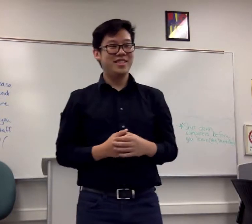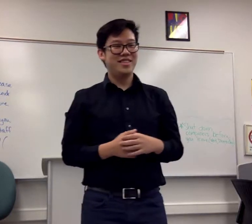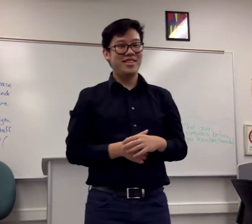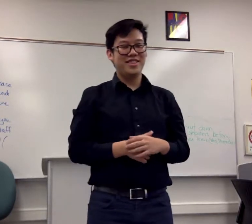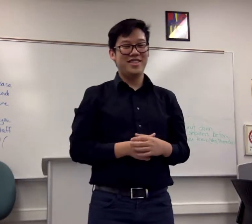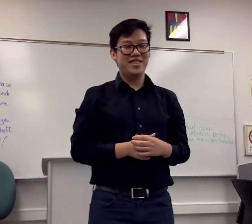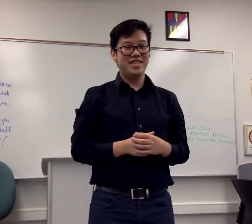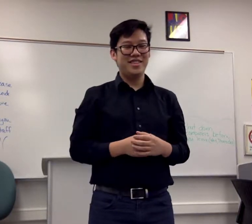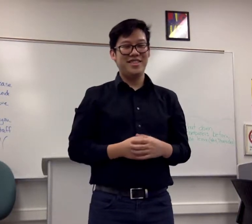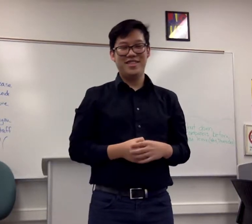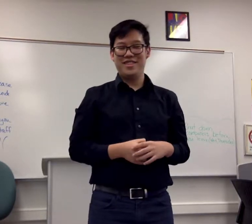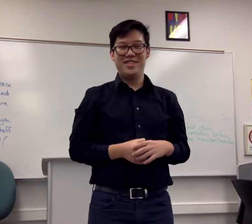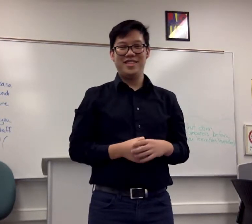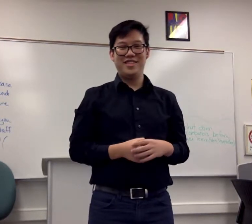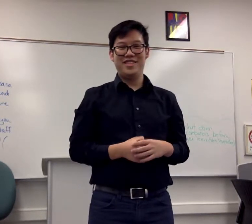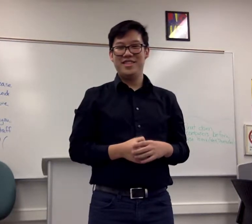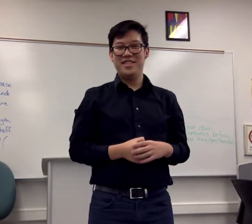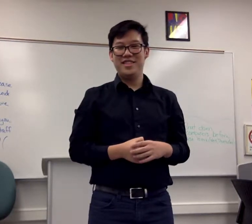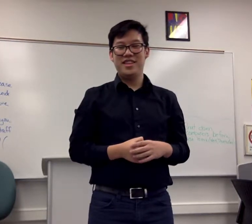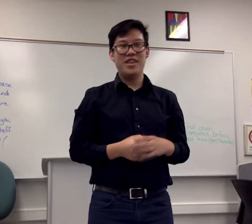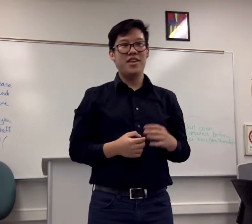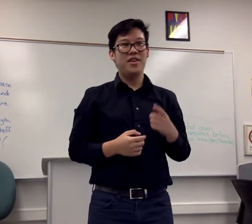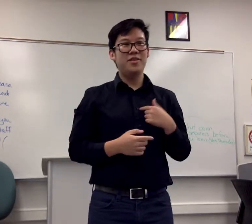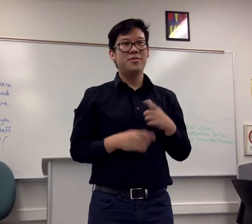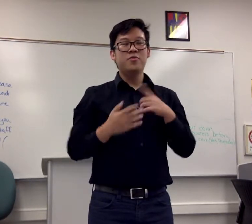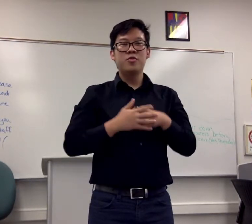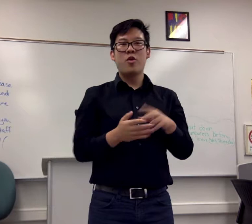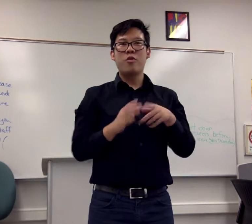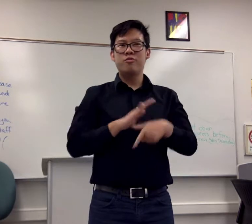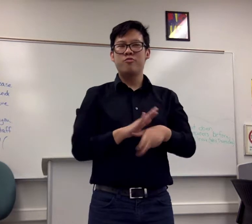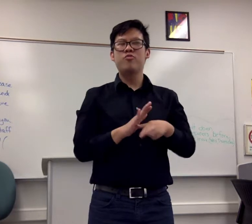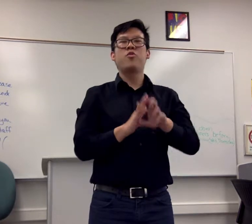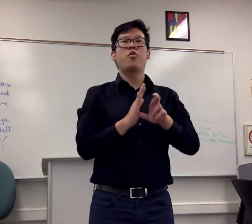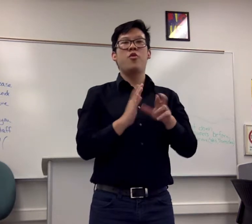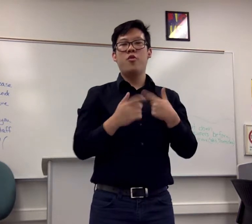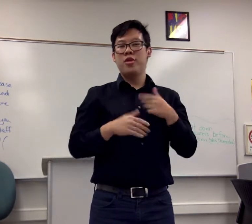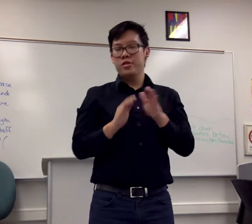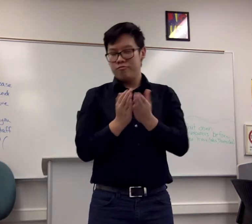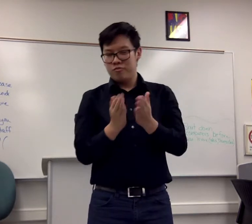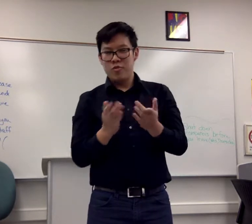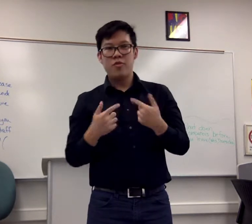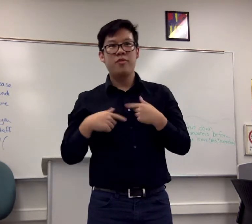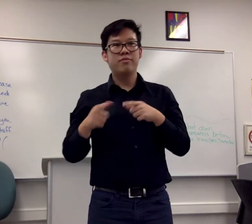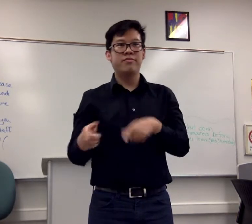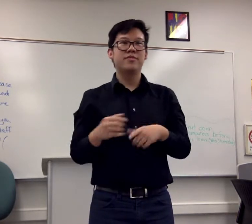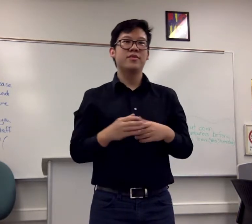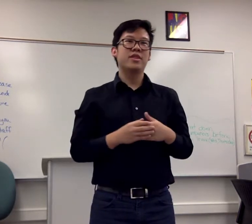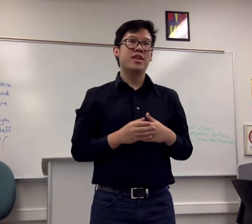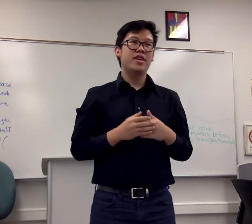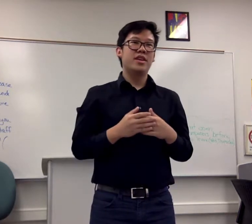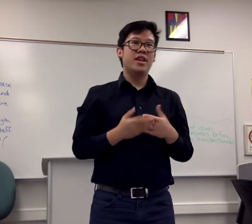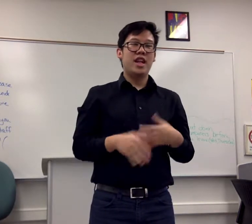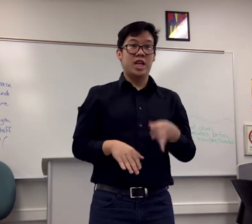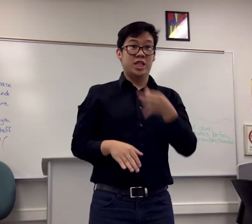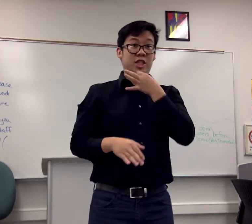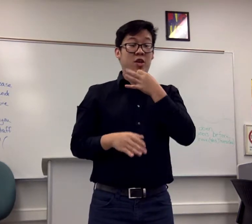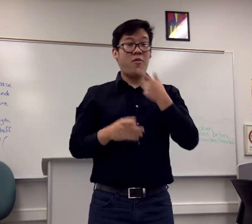All right, so we're going to go over a few of the scenarios with Master the NIC Written Workbook by Shauna McGee.